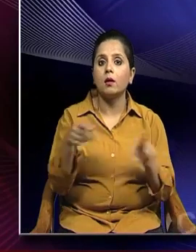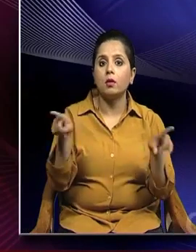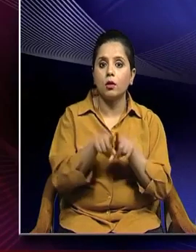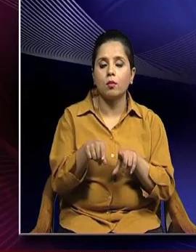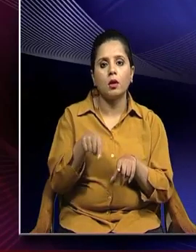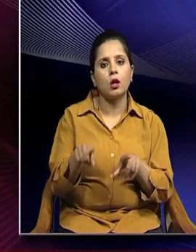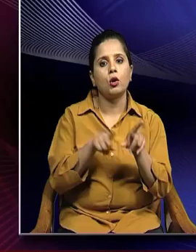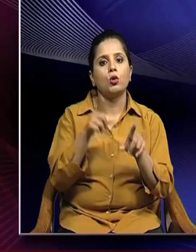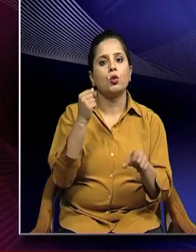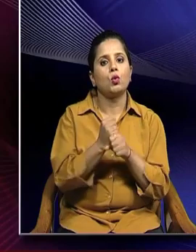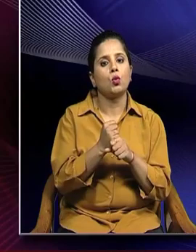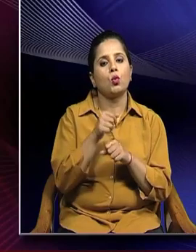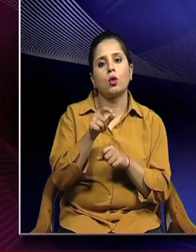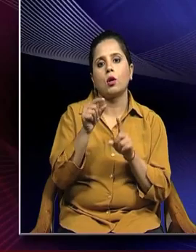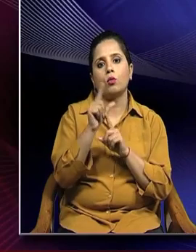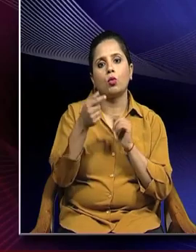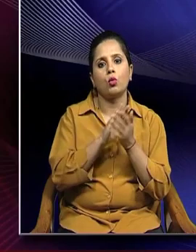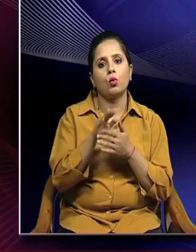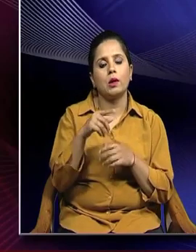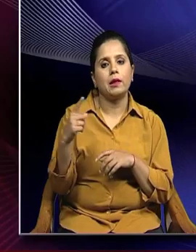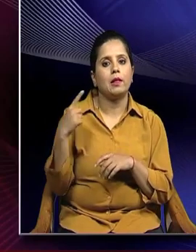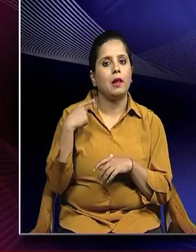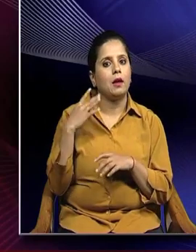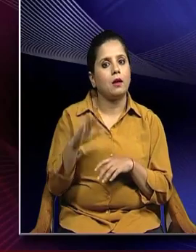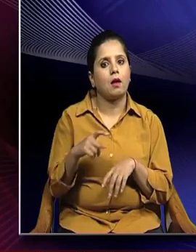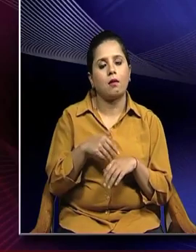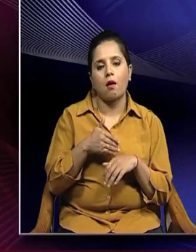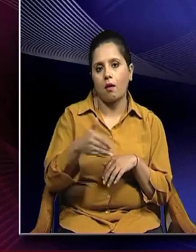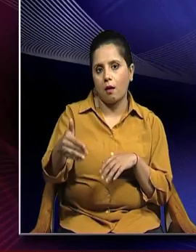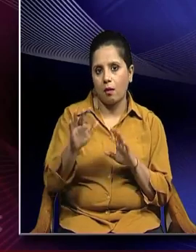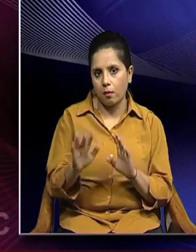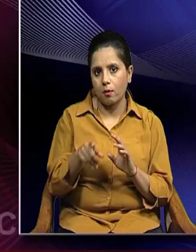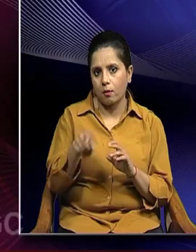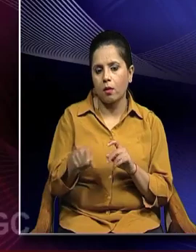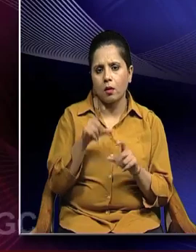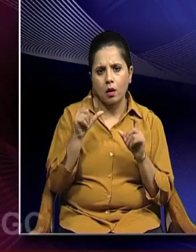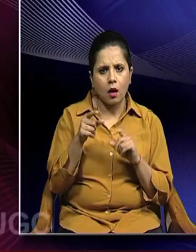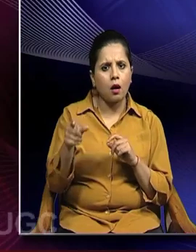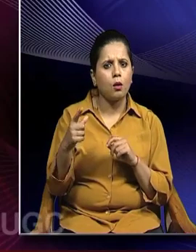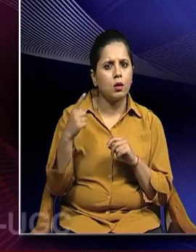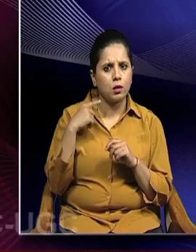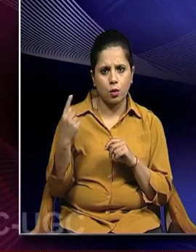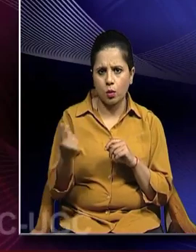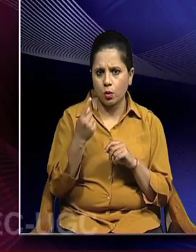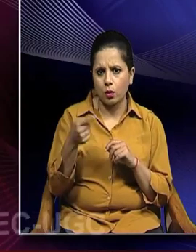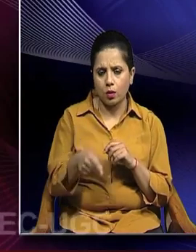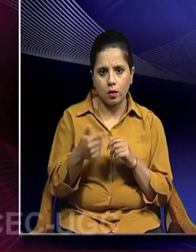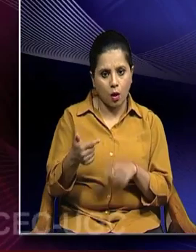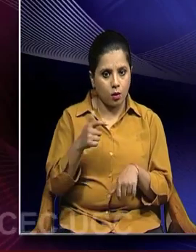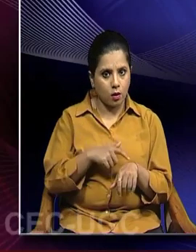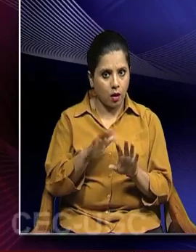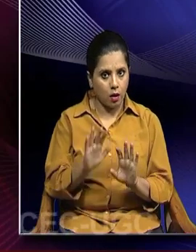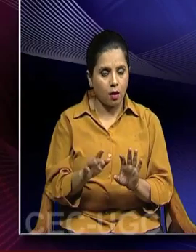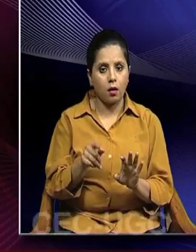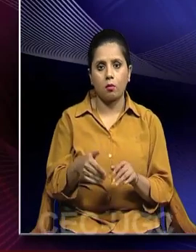Yuga Purush. You can call them Yuga leaders, the leaders which are not merely leaders of a particular moment,